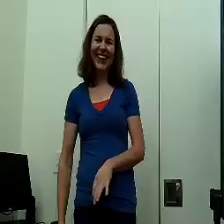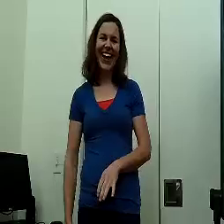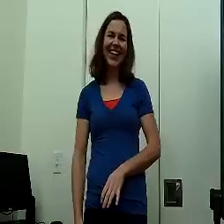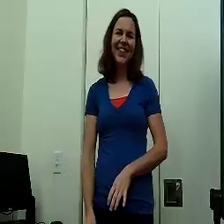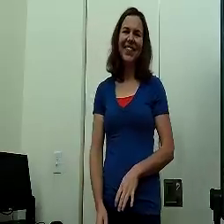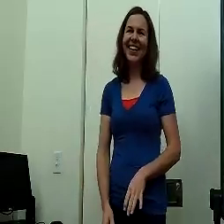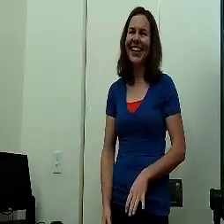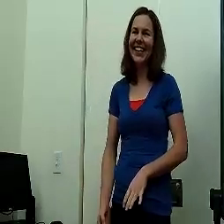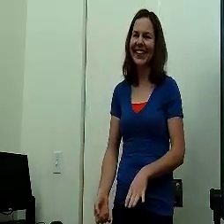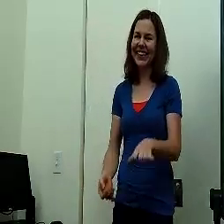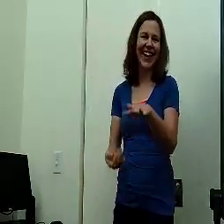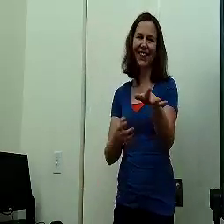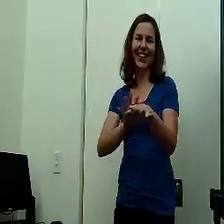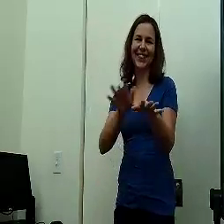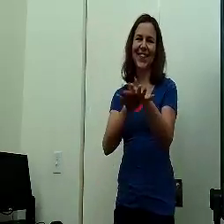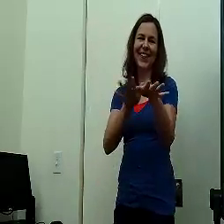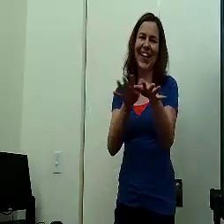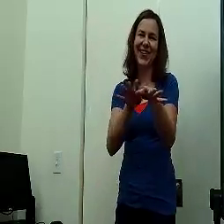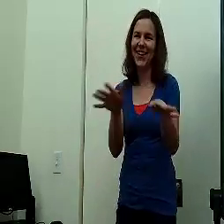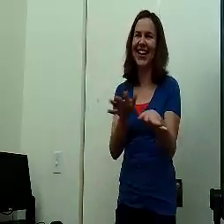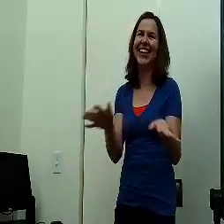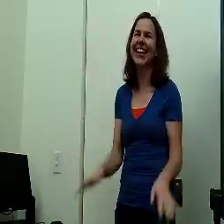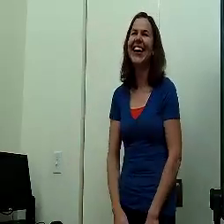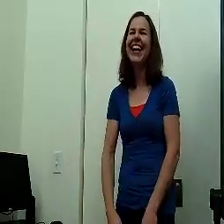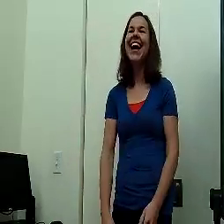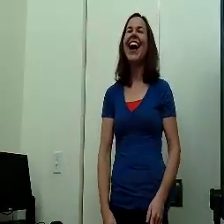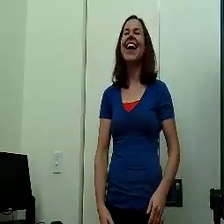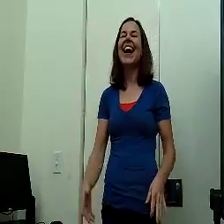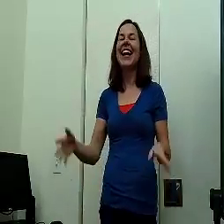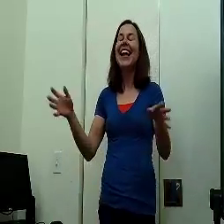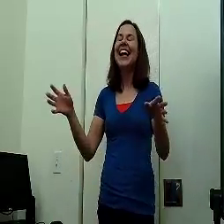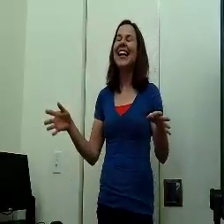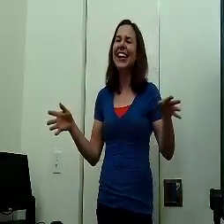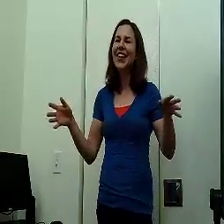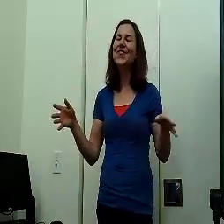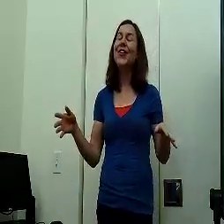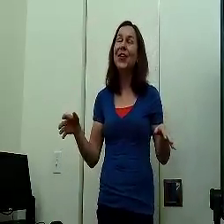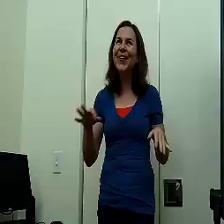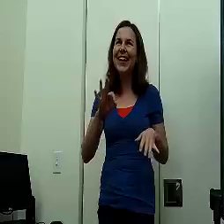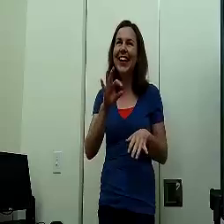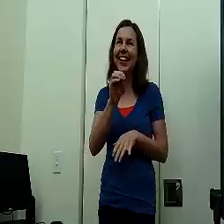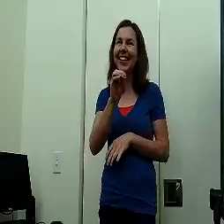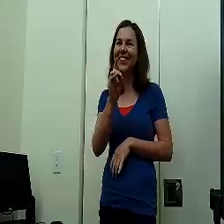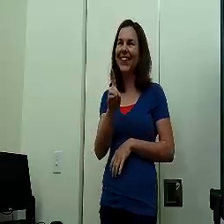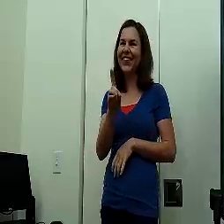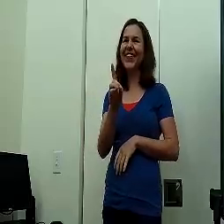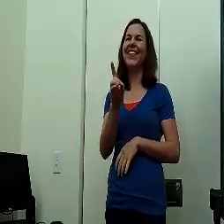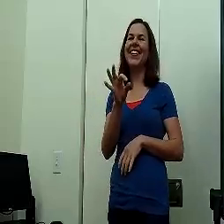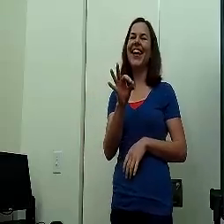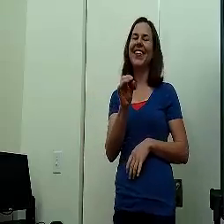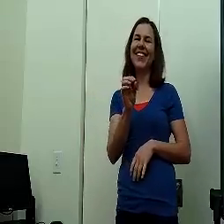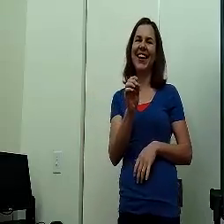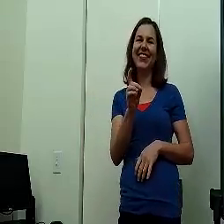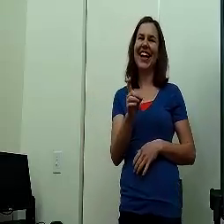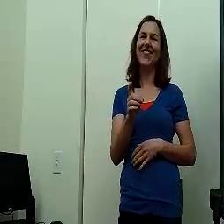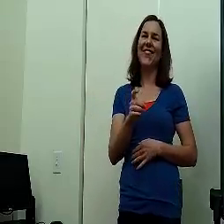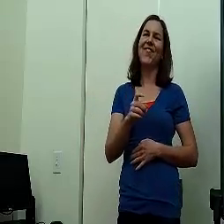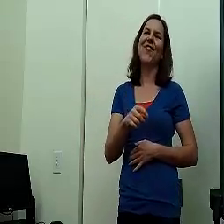Okay. This is not working well for the camera. All right. Food. Food. Anyone have a sign for